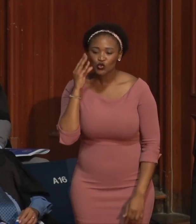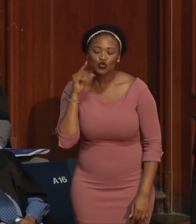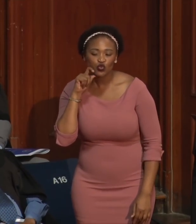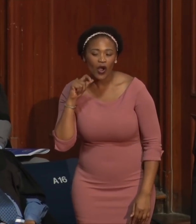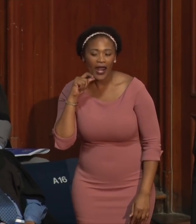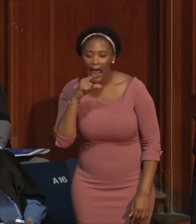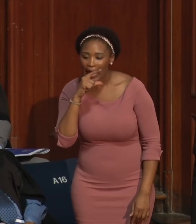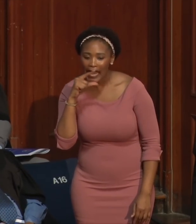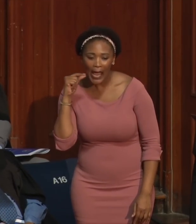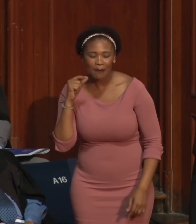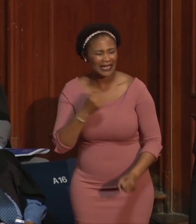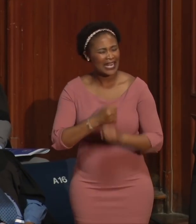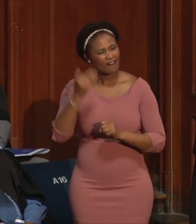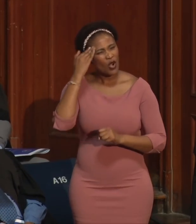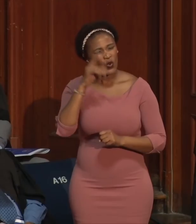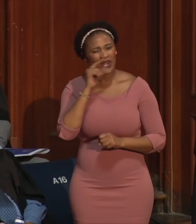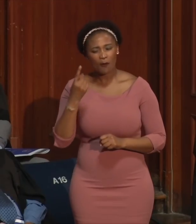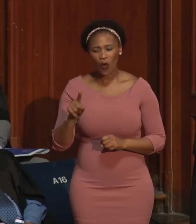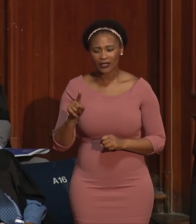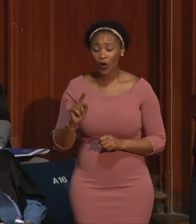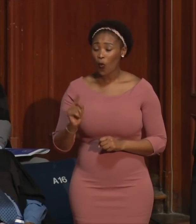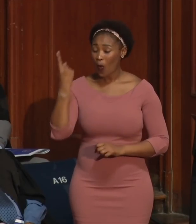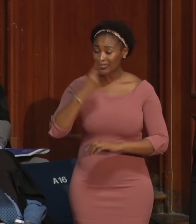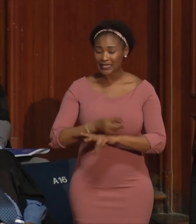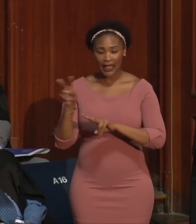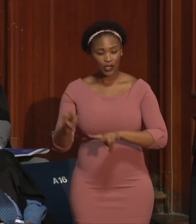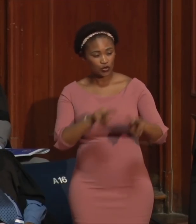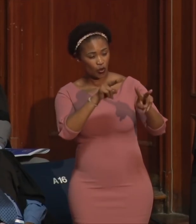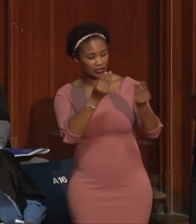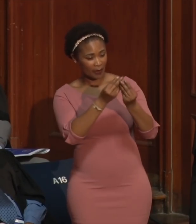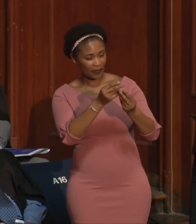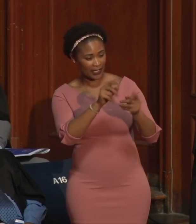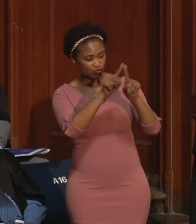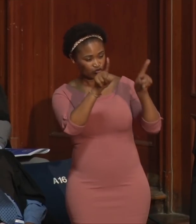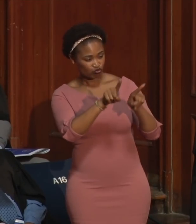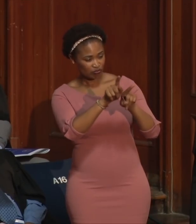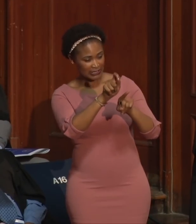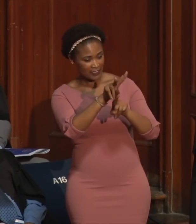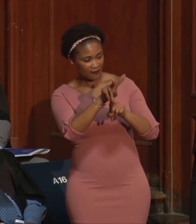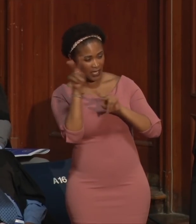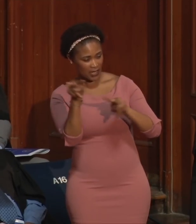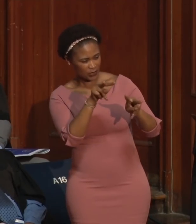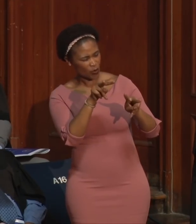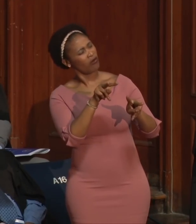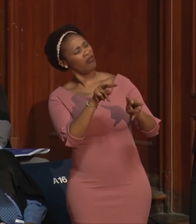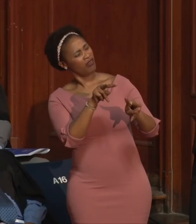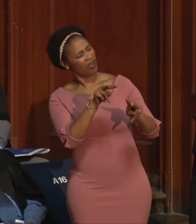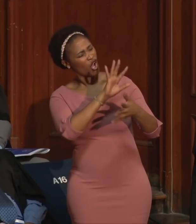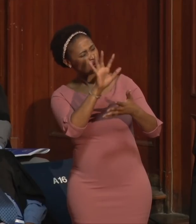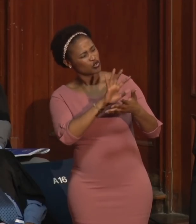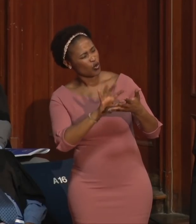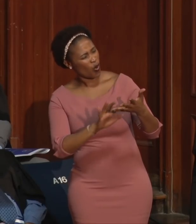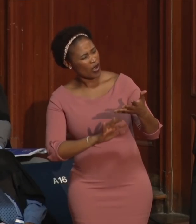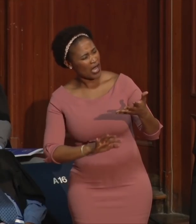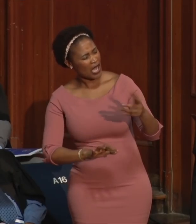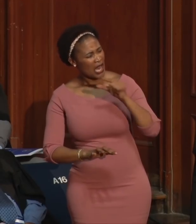it out. Until one day they saw something on TV, and it was this amazing story about this amazing girl, he said. And the